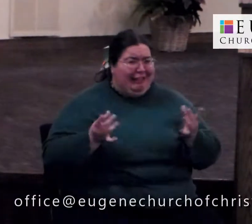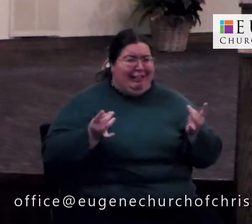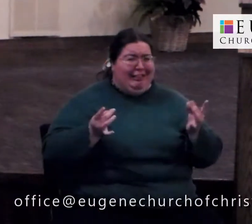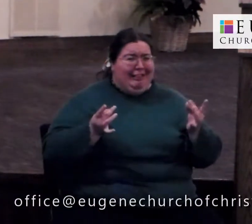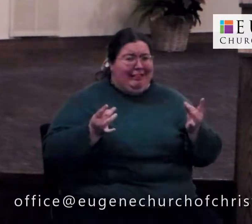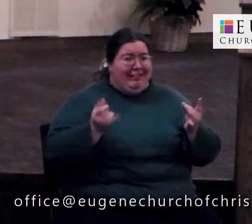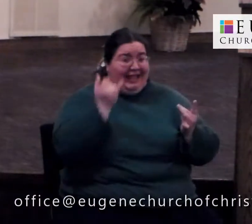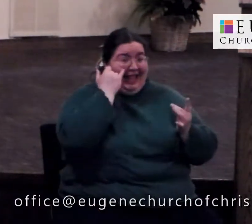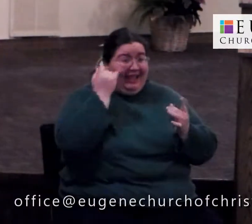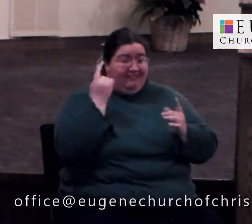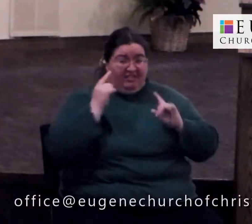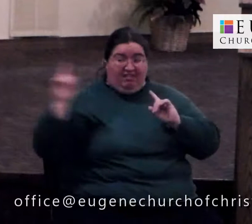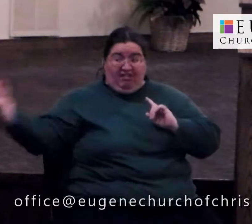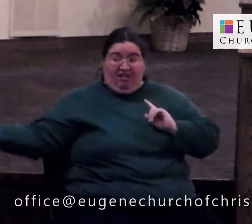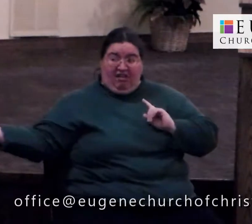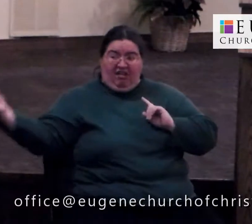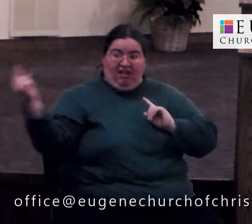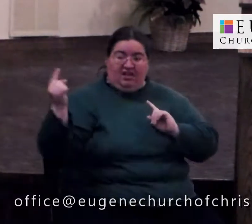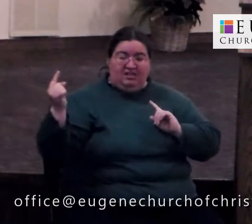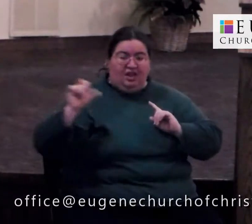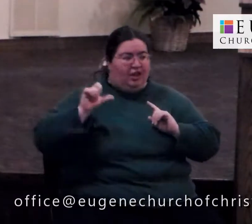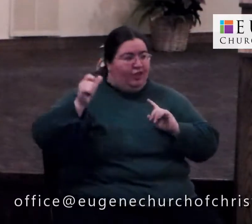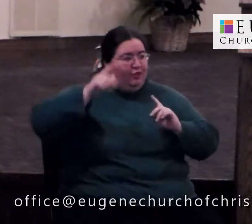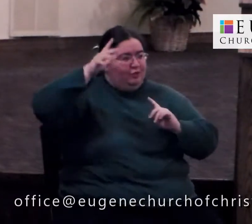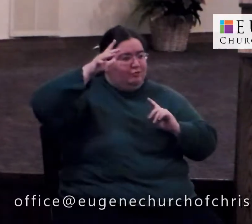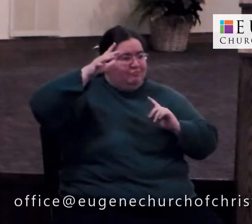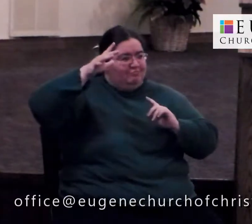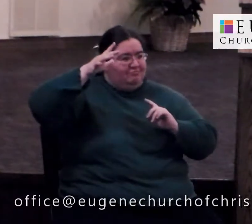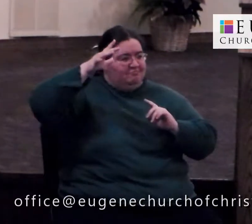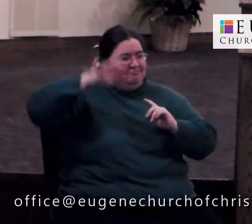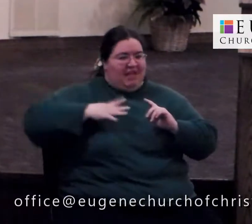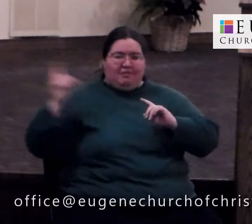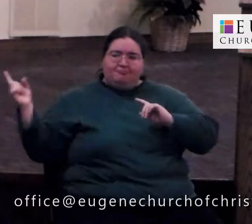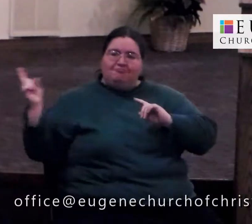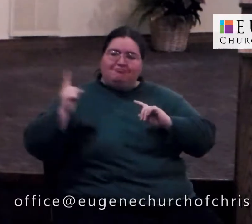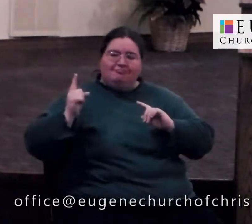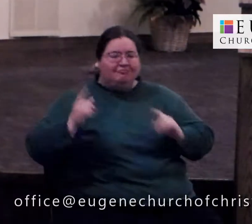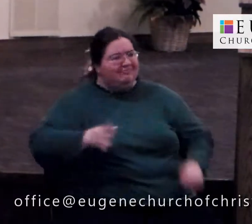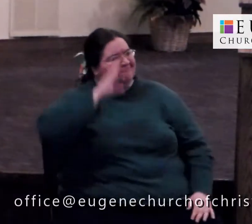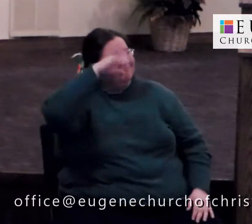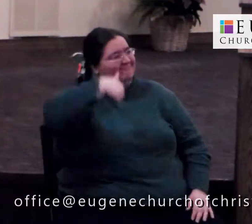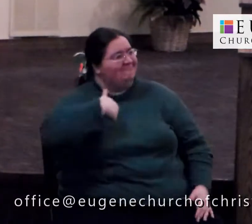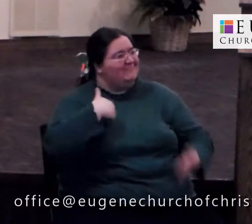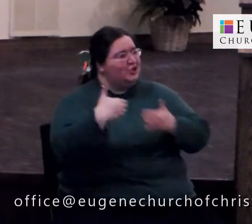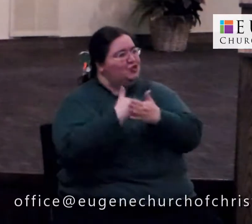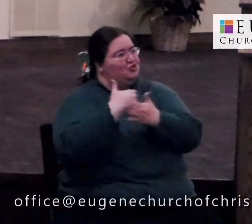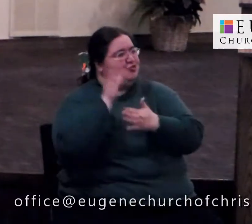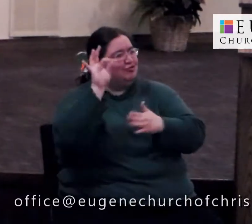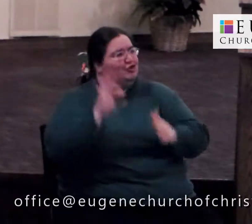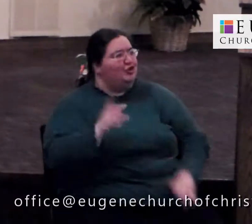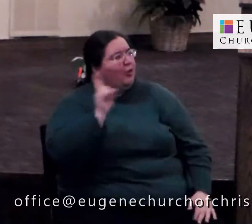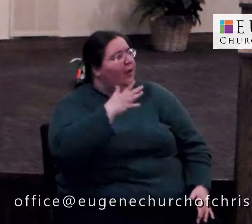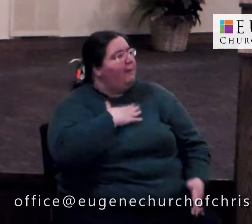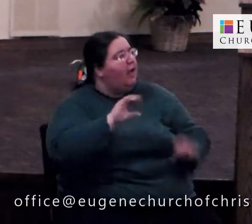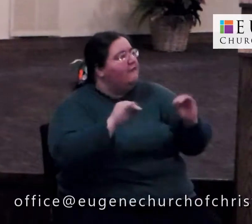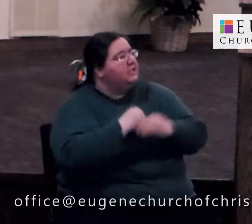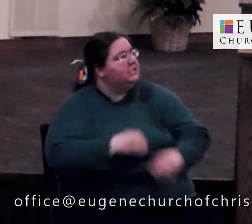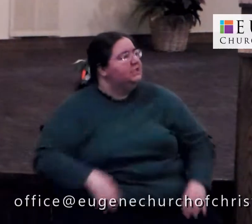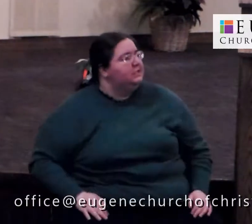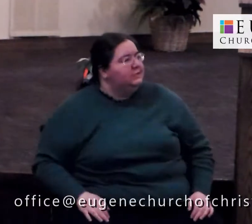came in a coat and a tie with a Bible under his arm and said, "Hey, I'm the new preacher. Where's my office?" And suddenly to realize that